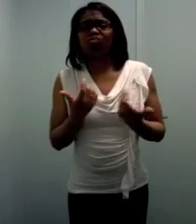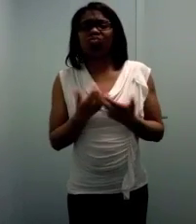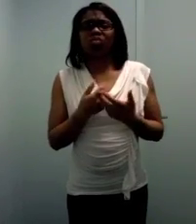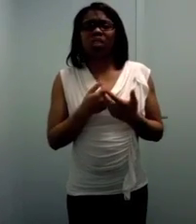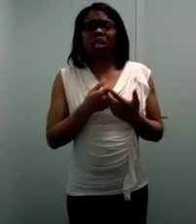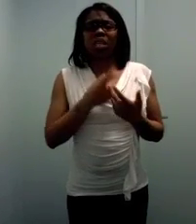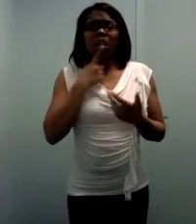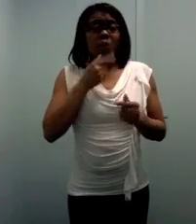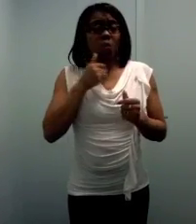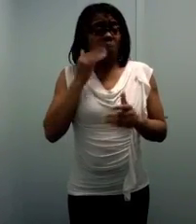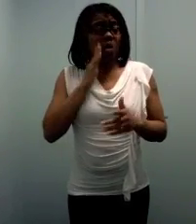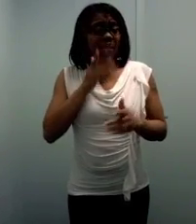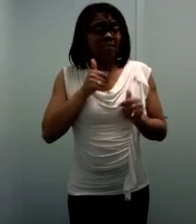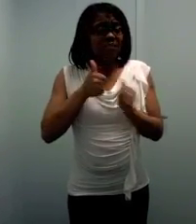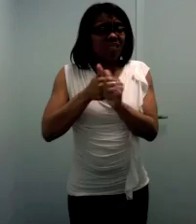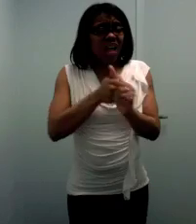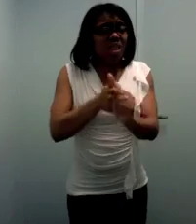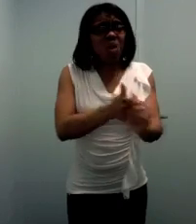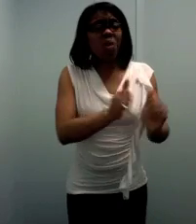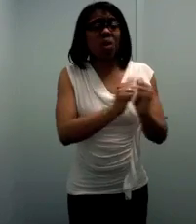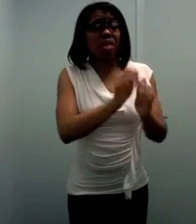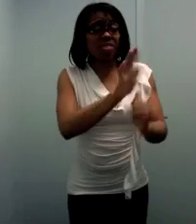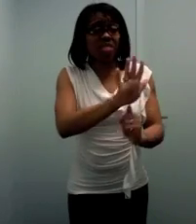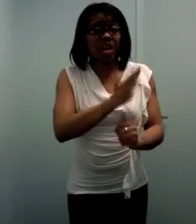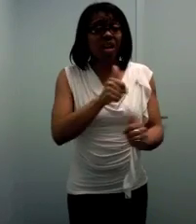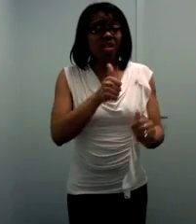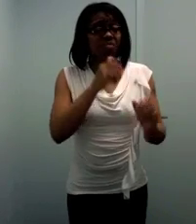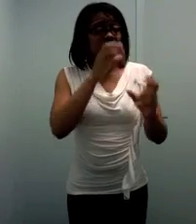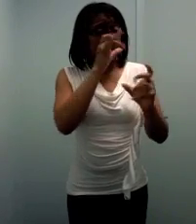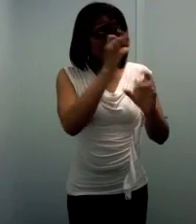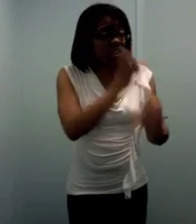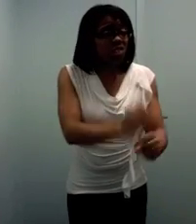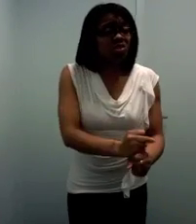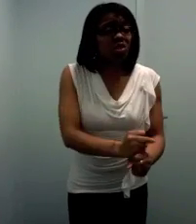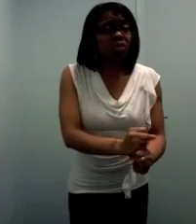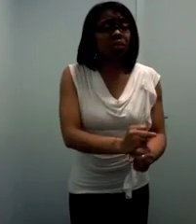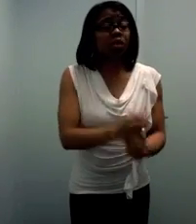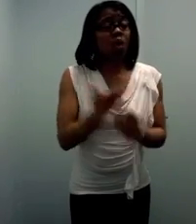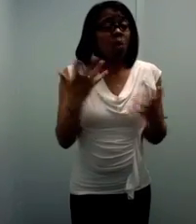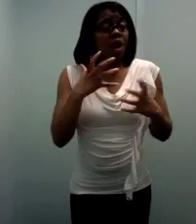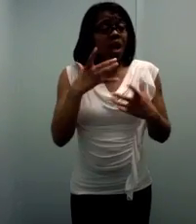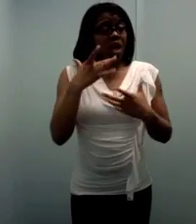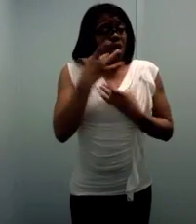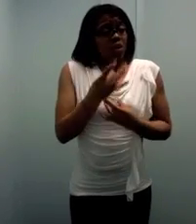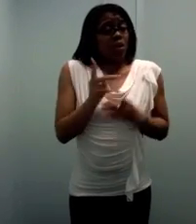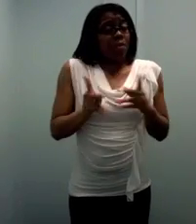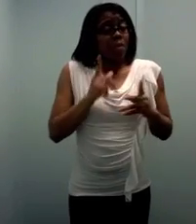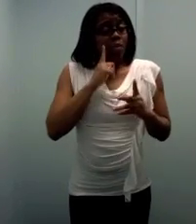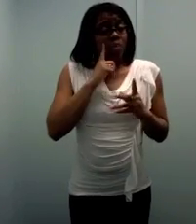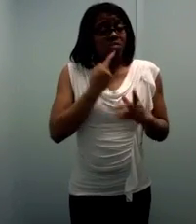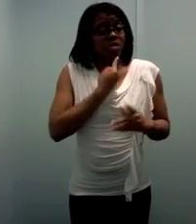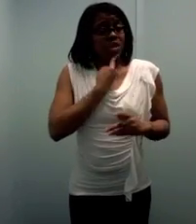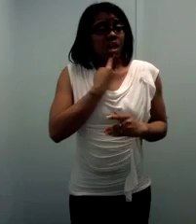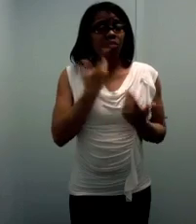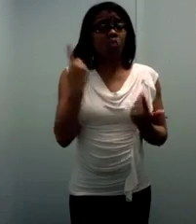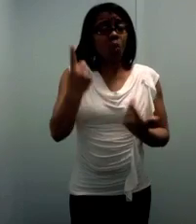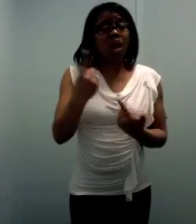with their own interests and perhaps even be spiked into doing that. So what are the issues people bring up with this? Well, one of them is they say, you need to get the